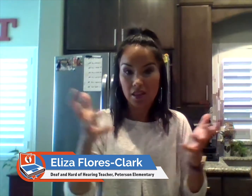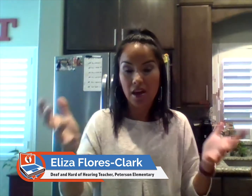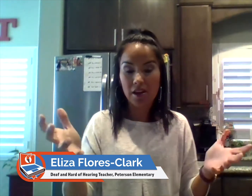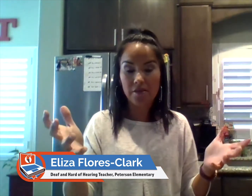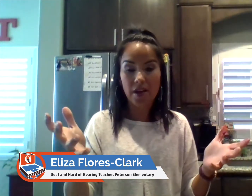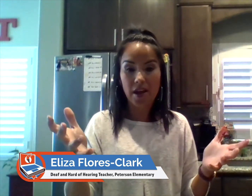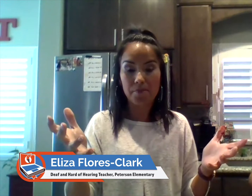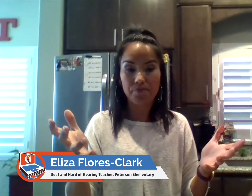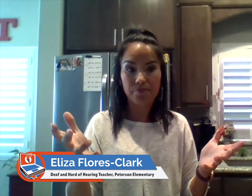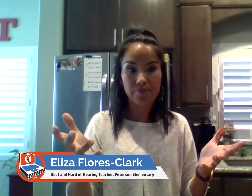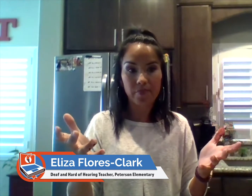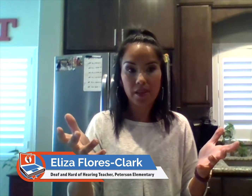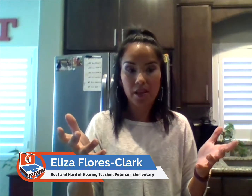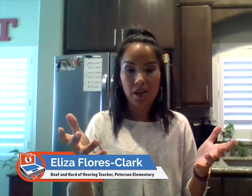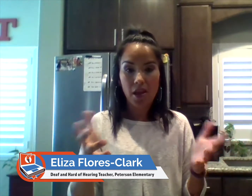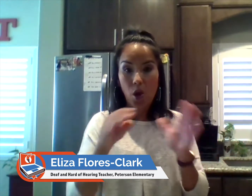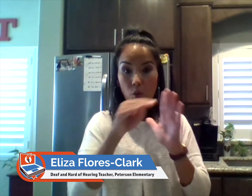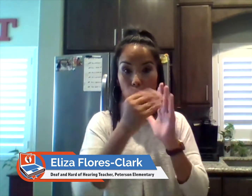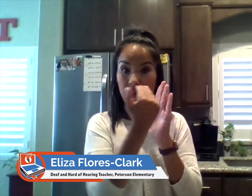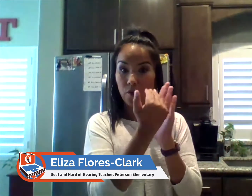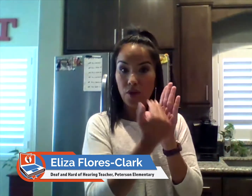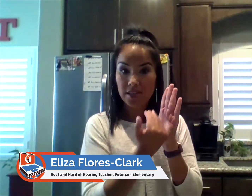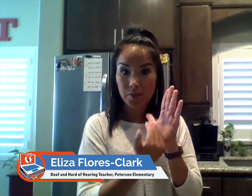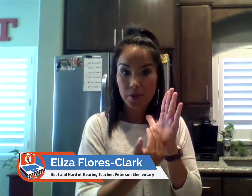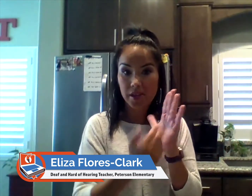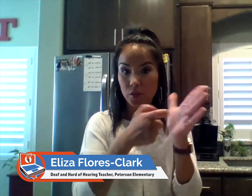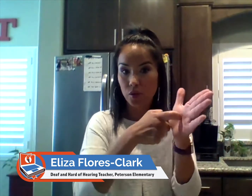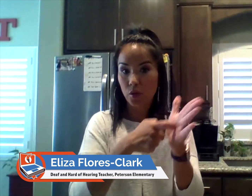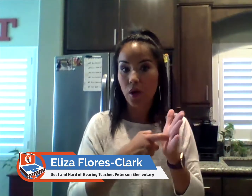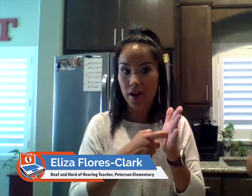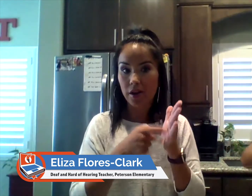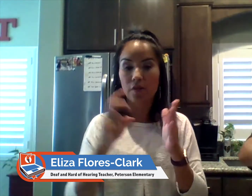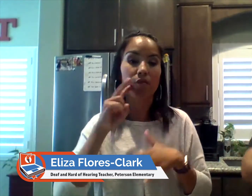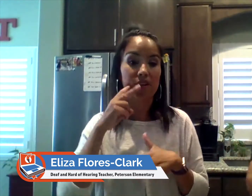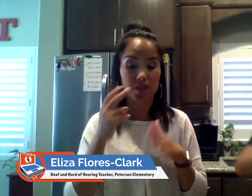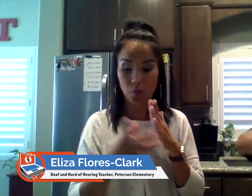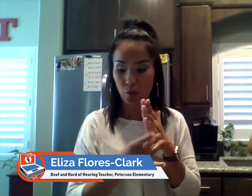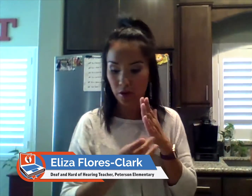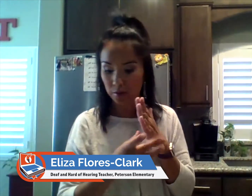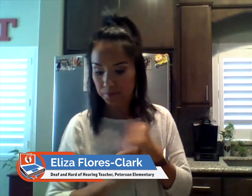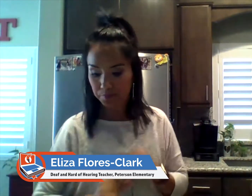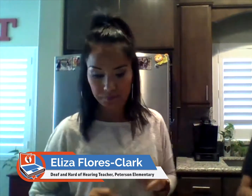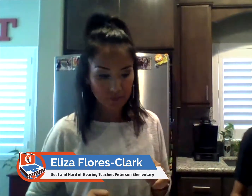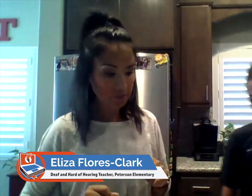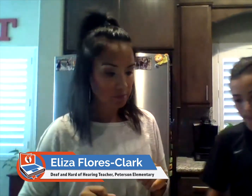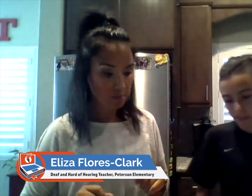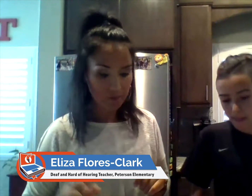of kind of recipes require vegetable oil.